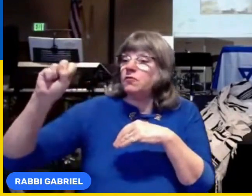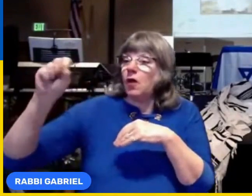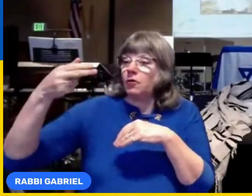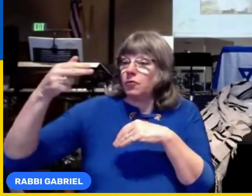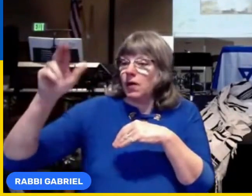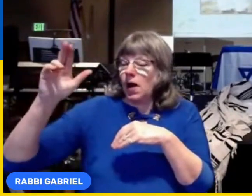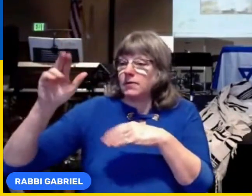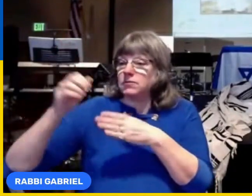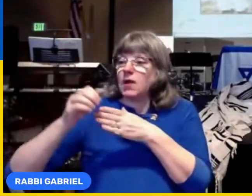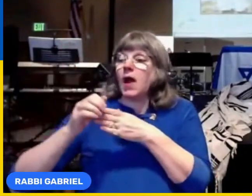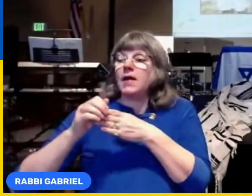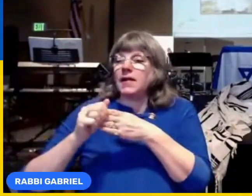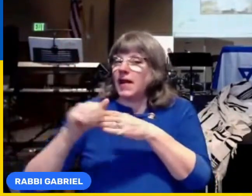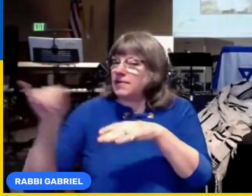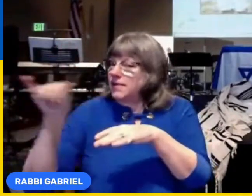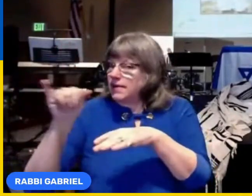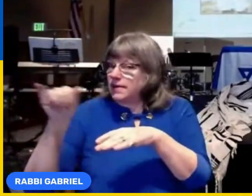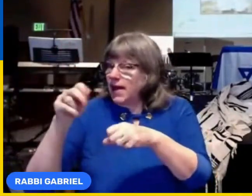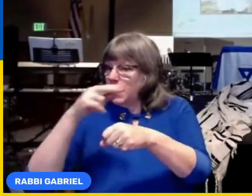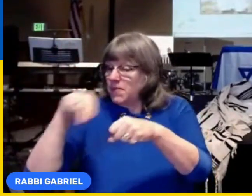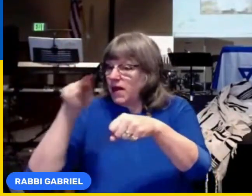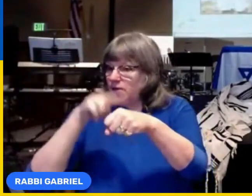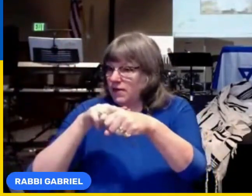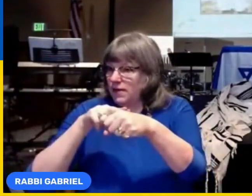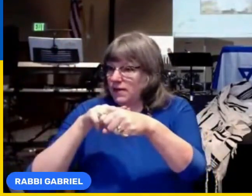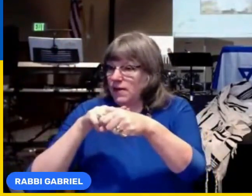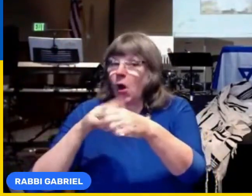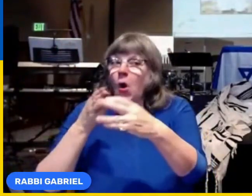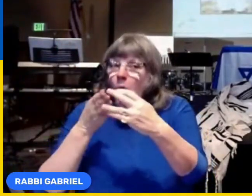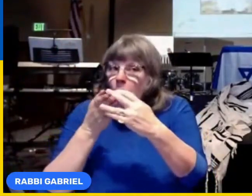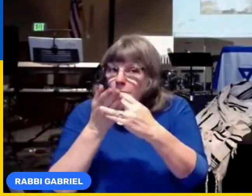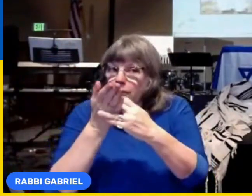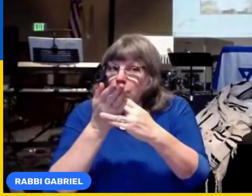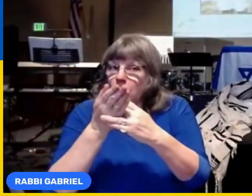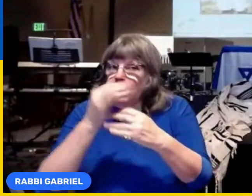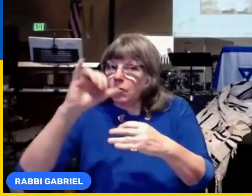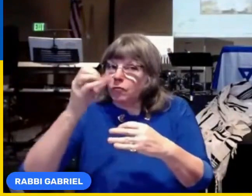Jordan River as on dry land.